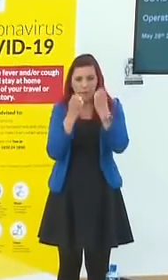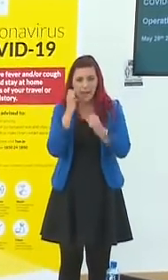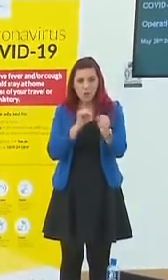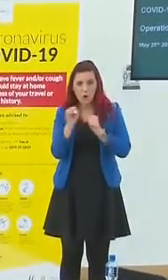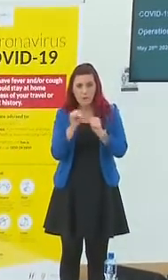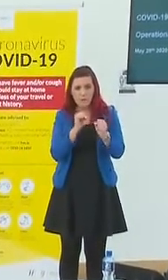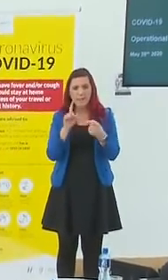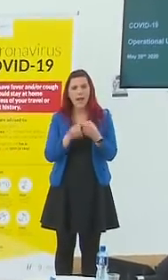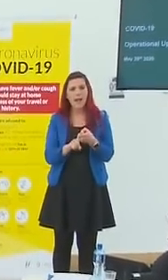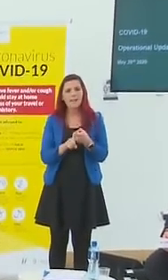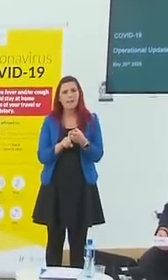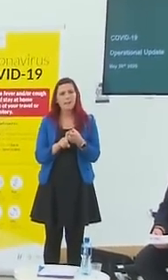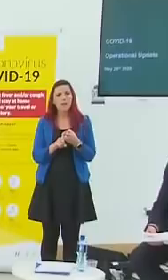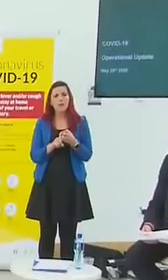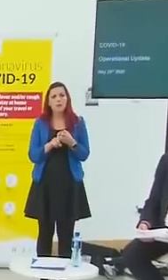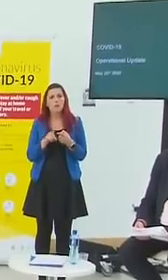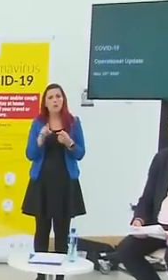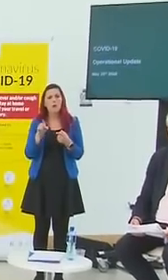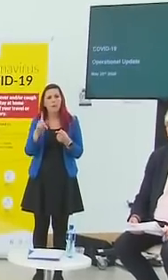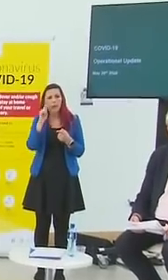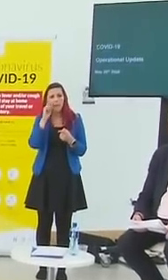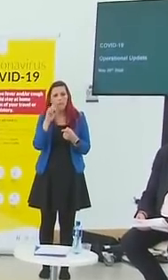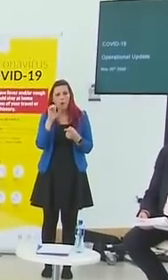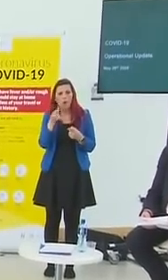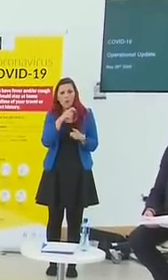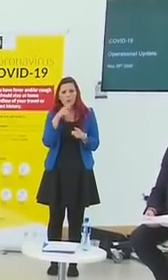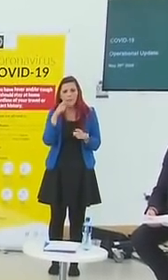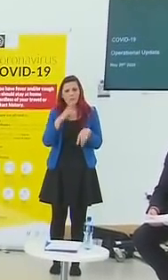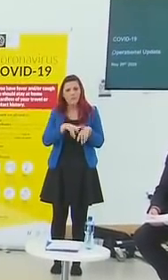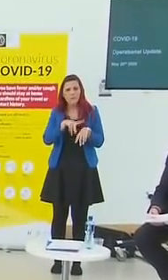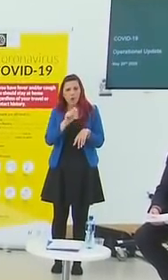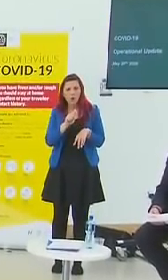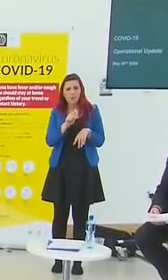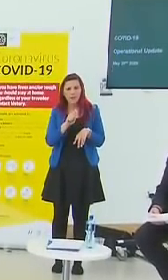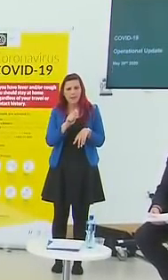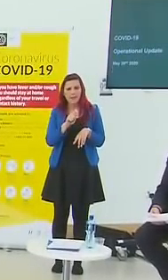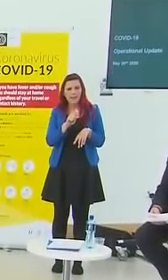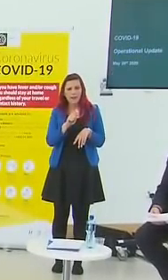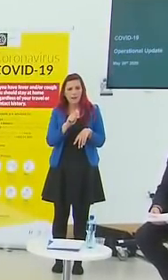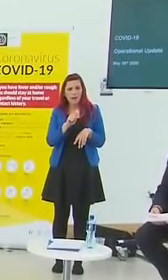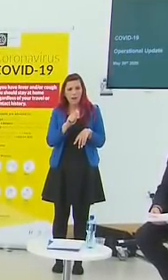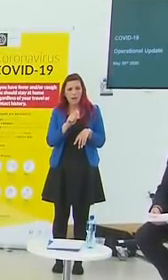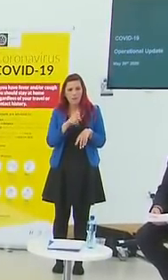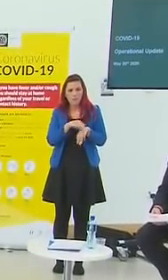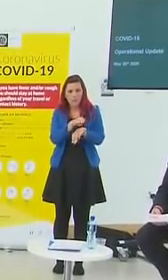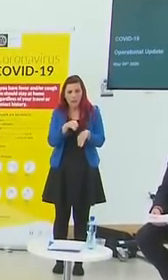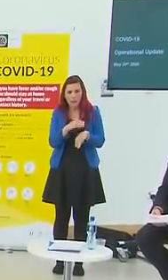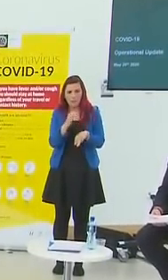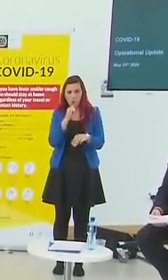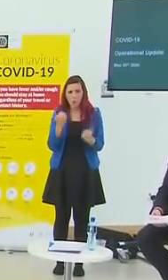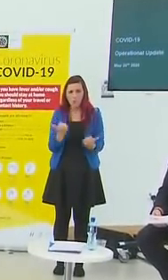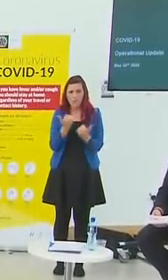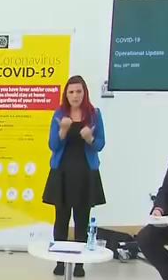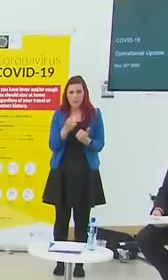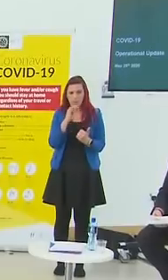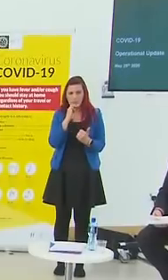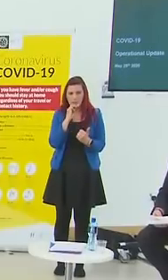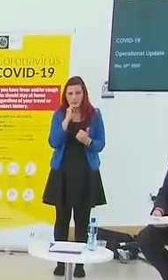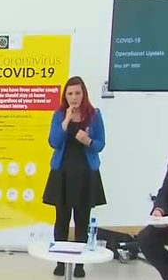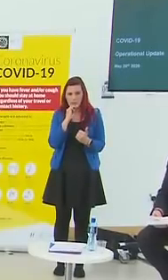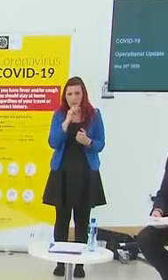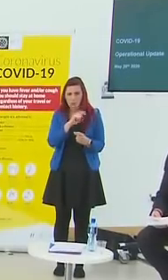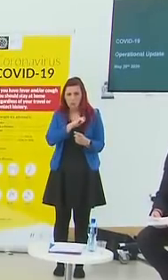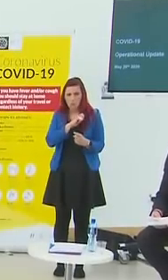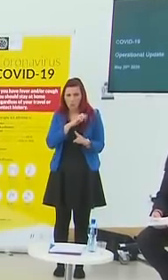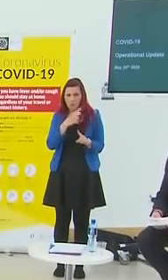secondly, I think you said, Paul, that the majority of cases are actually asymptomatic, and I suppose what does that mean? Is that true? And then what